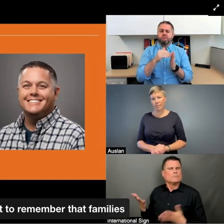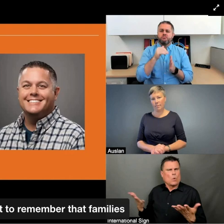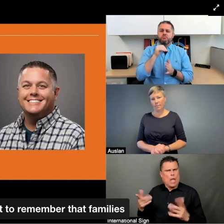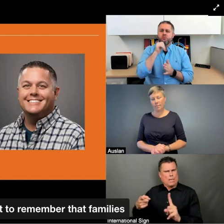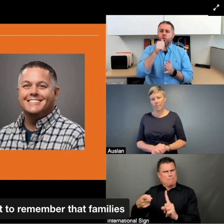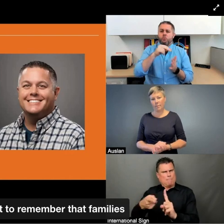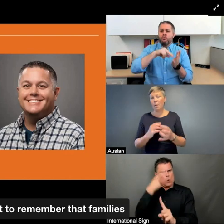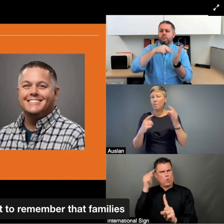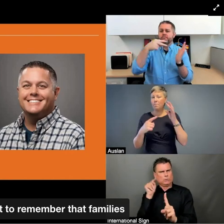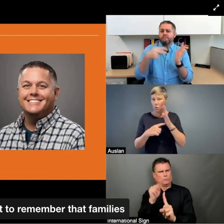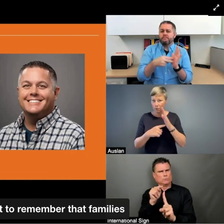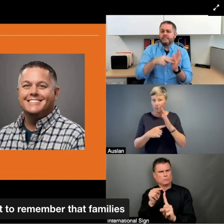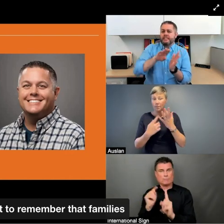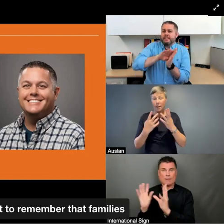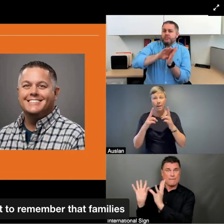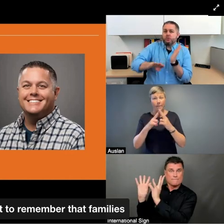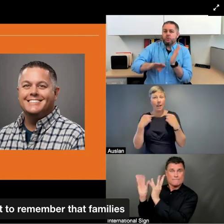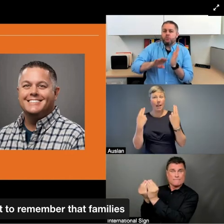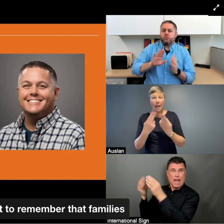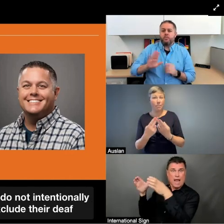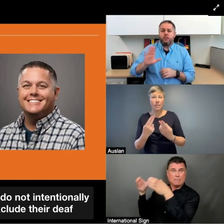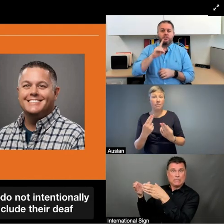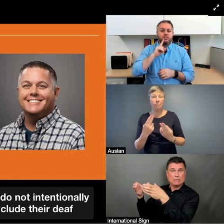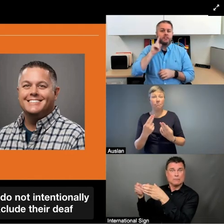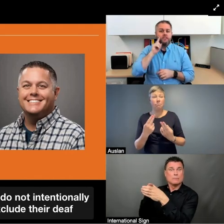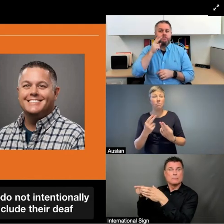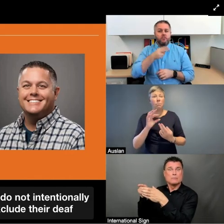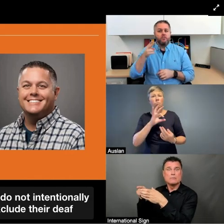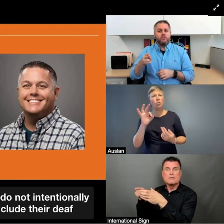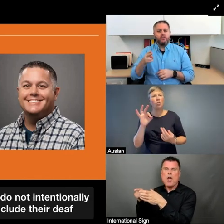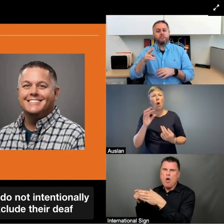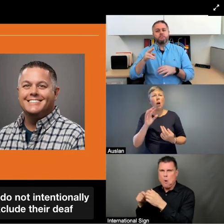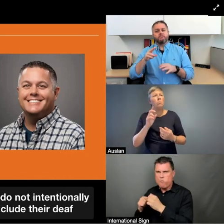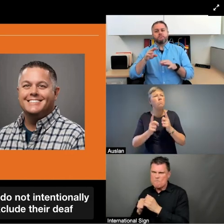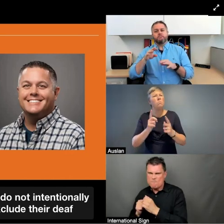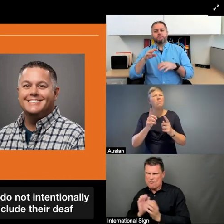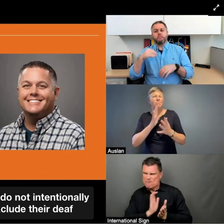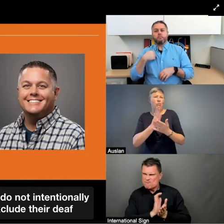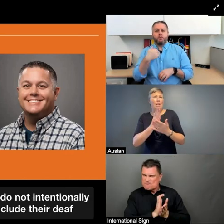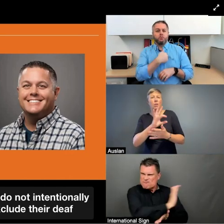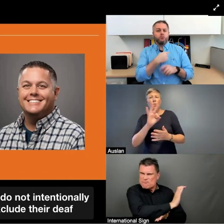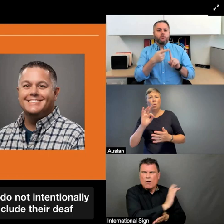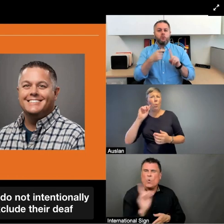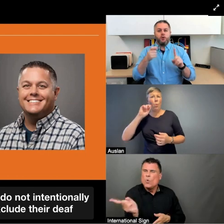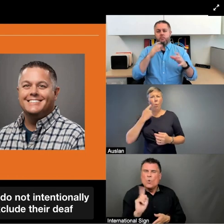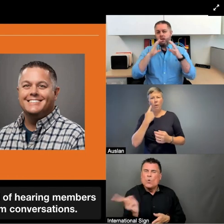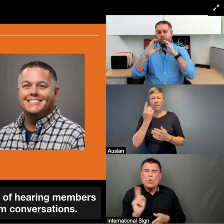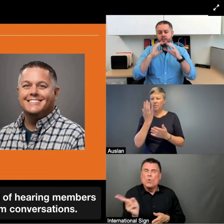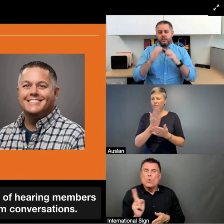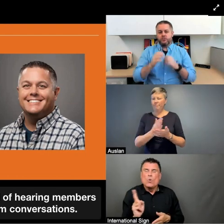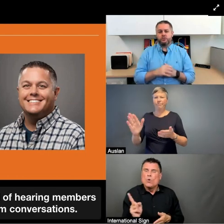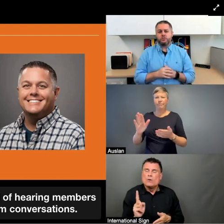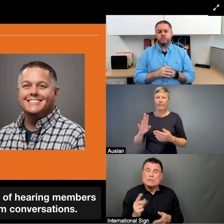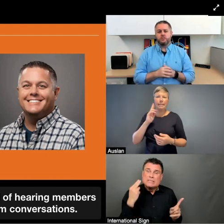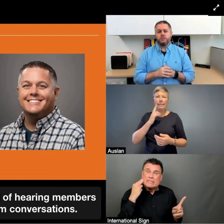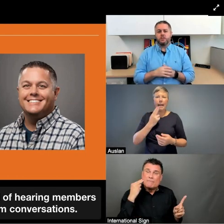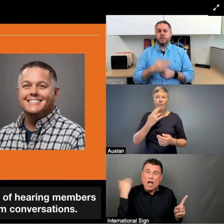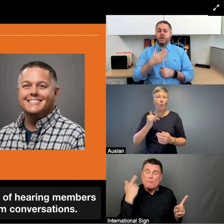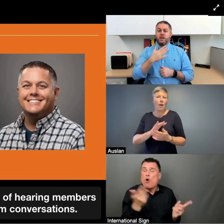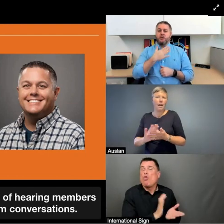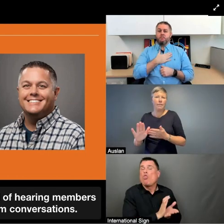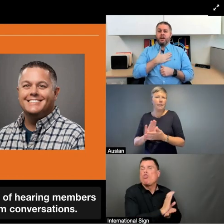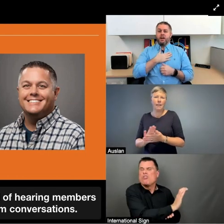It is important to remember that families often do not intentionally exclude their deaf or hard of hearing members